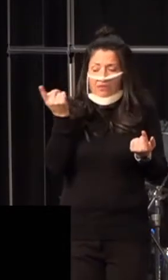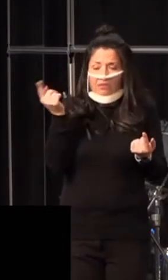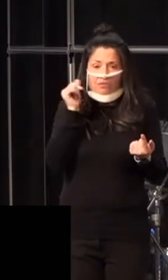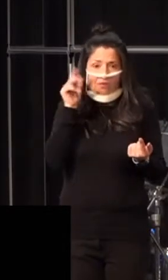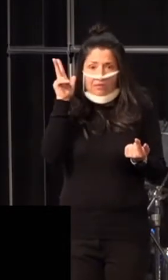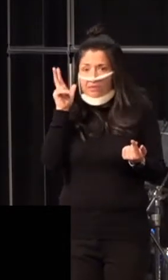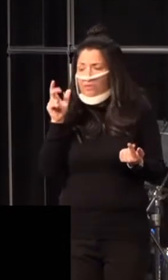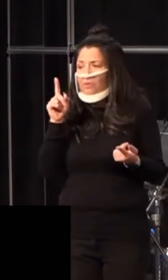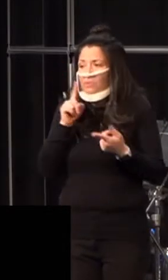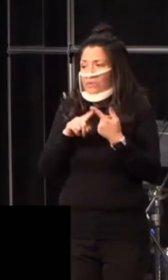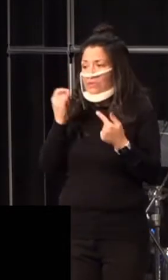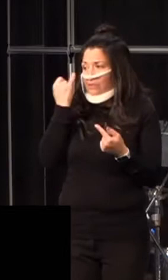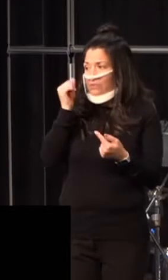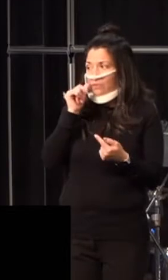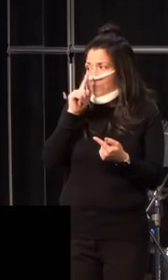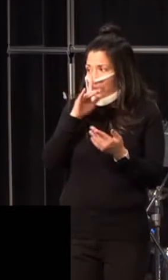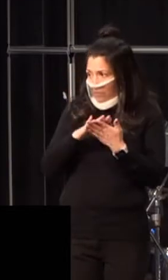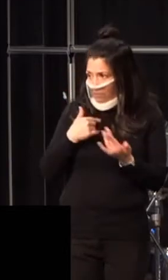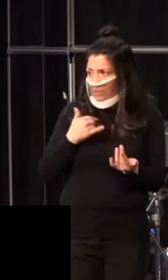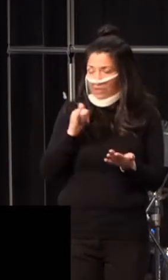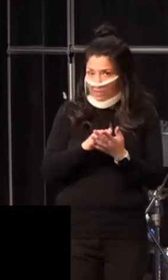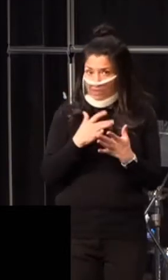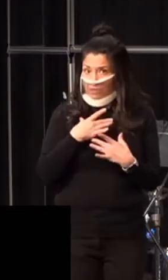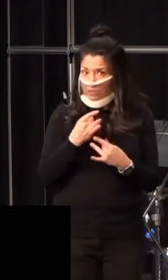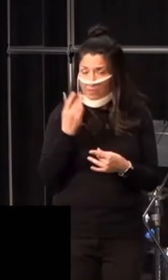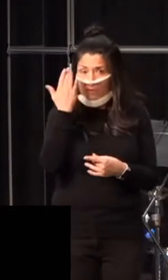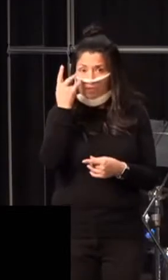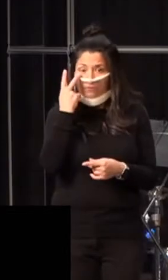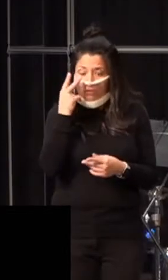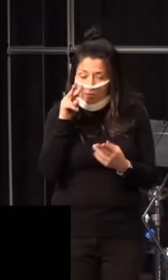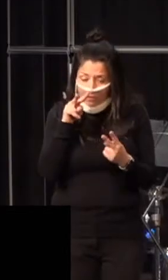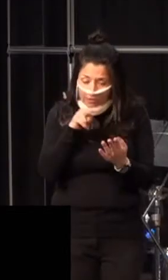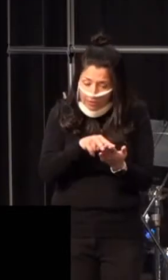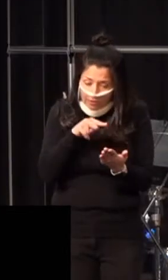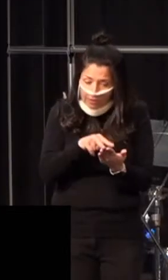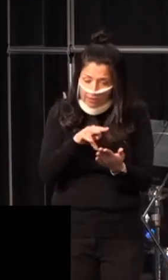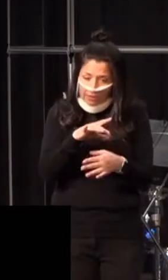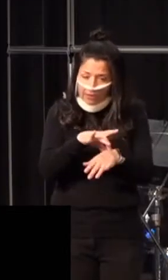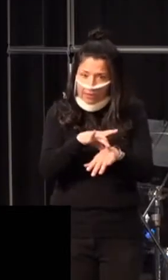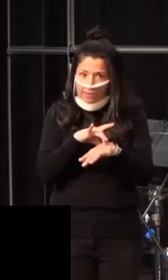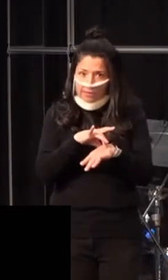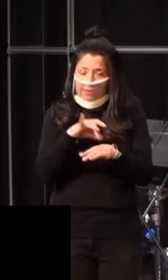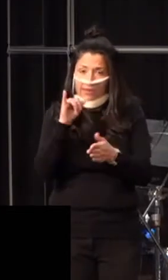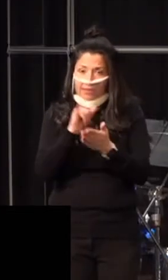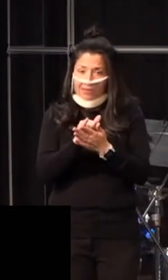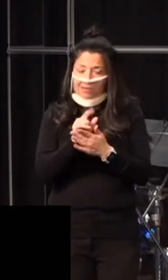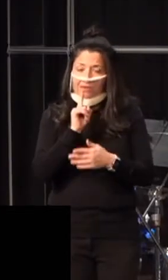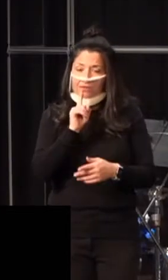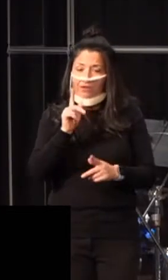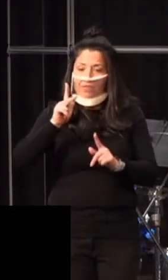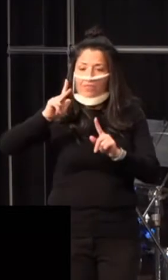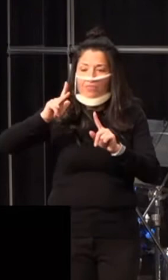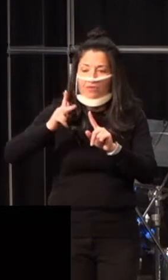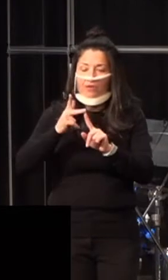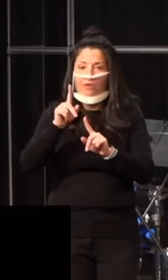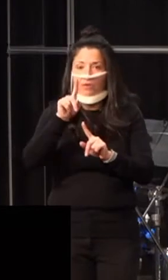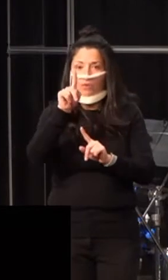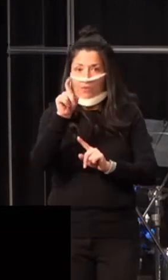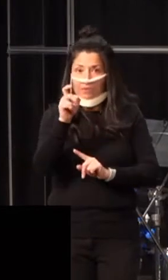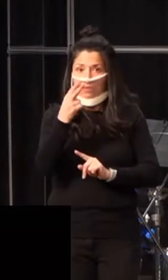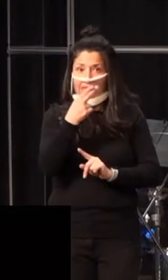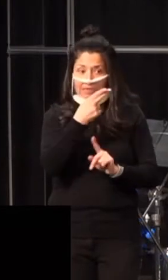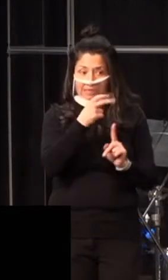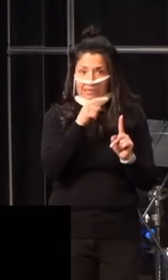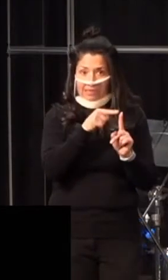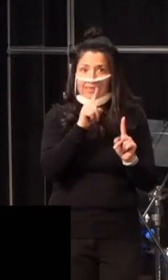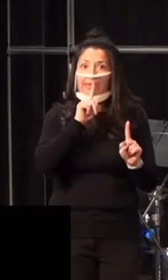won't believe me? And this is interesting because when you look at the context, this is actually the third question he asked God. And so I want to back